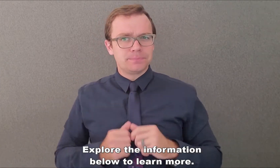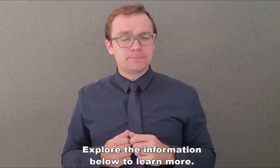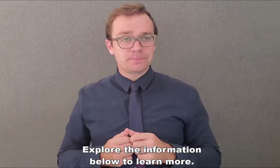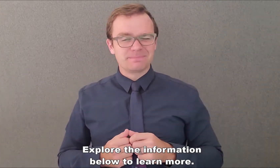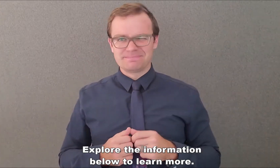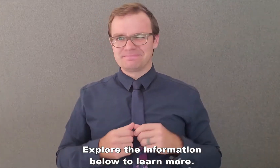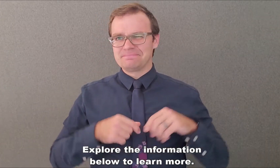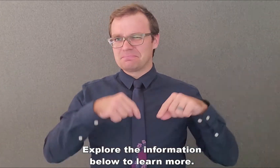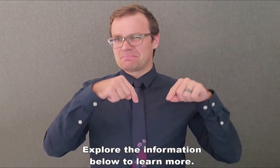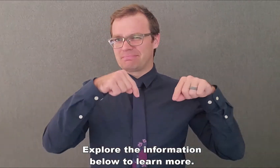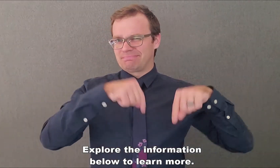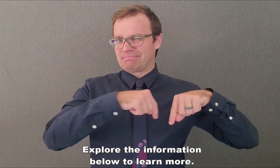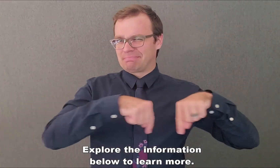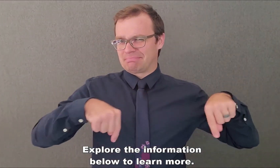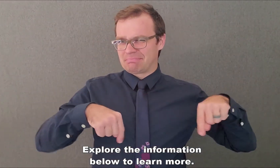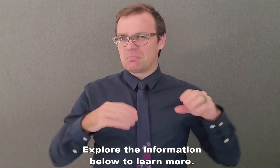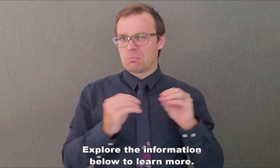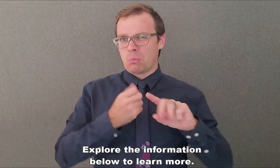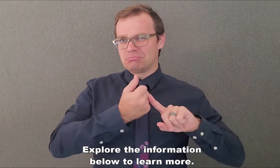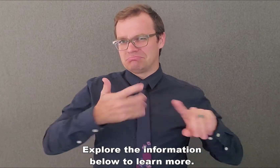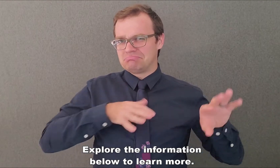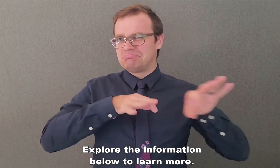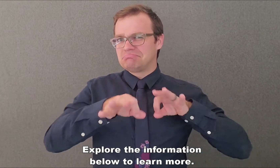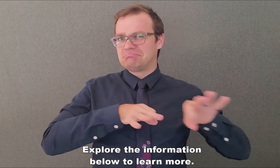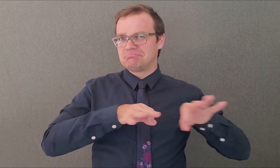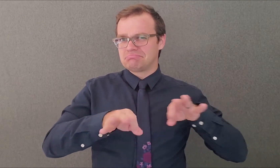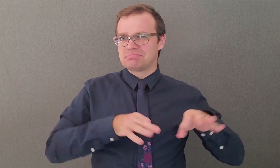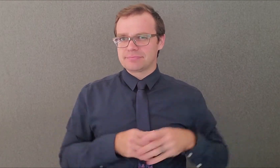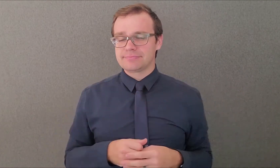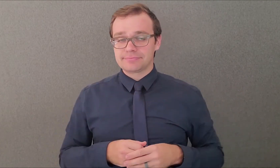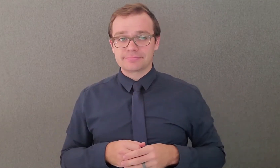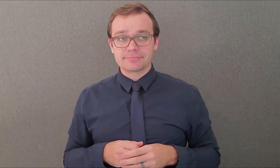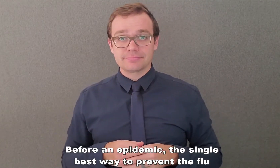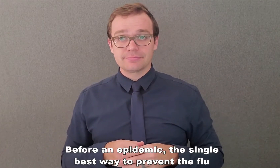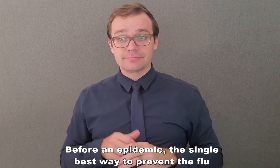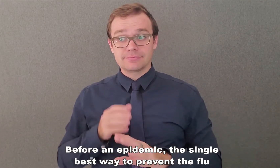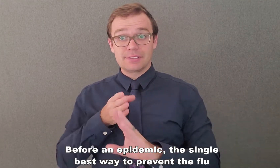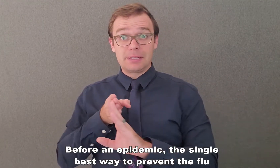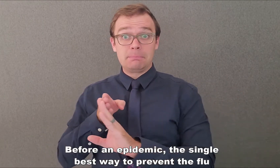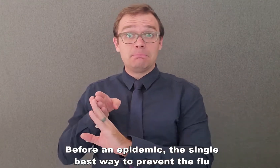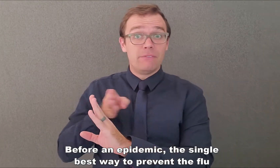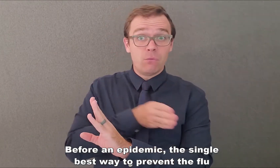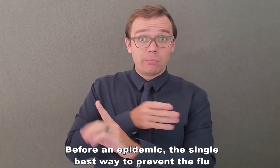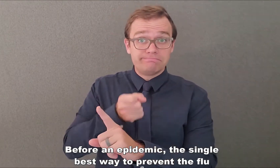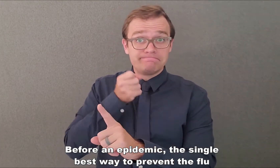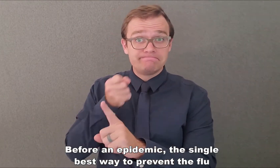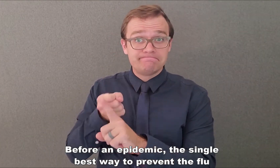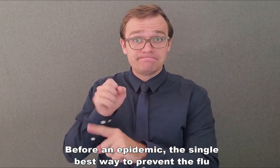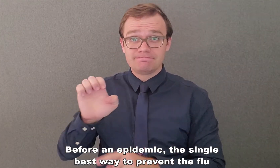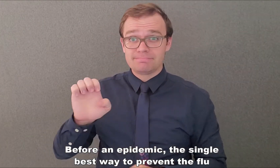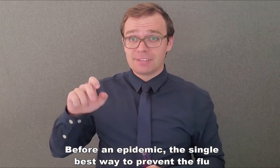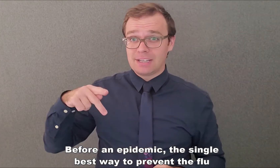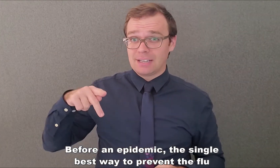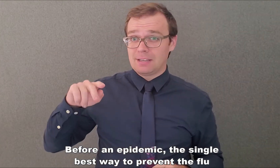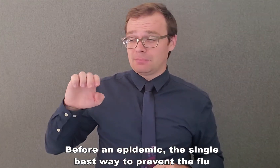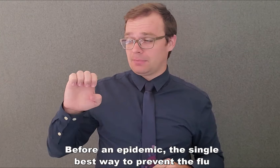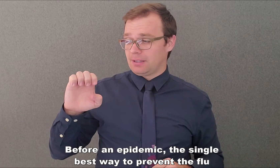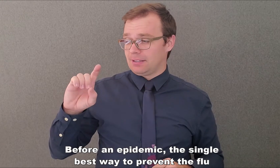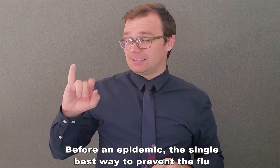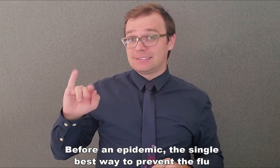the information below to learn more. Before an epidemic. The single best way to